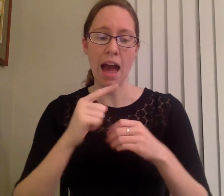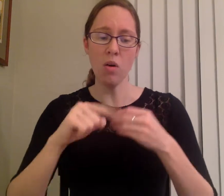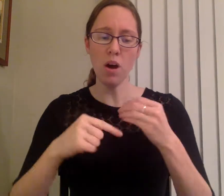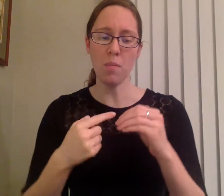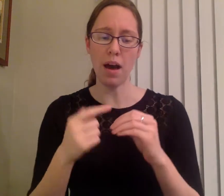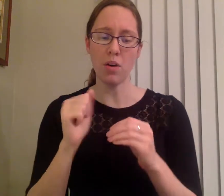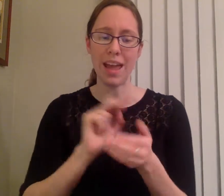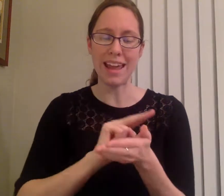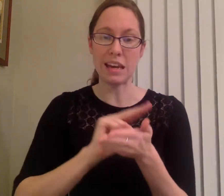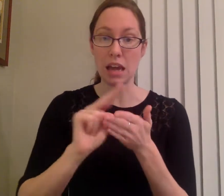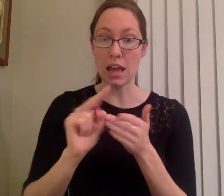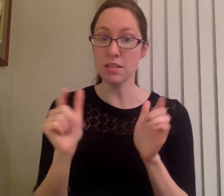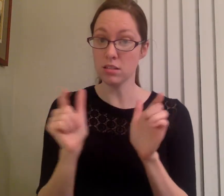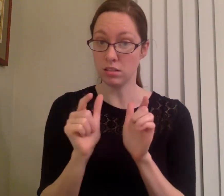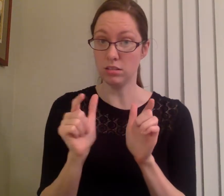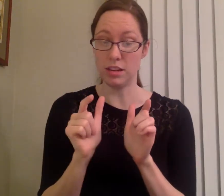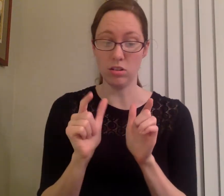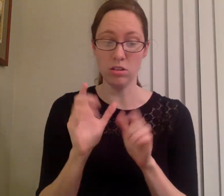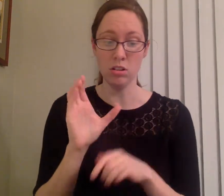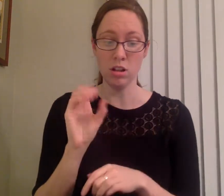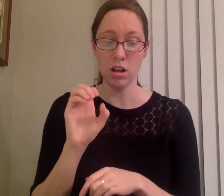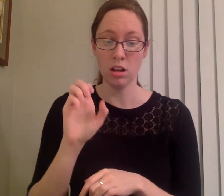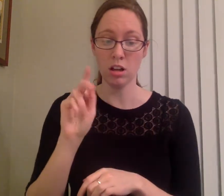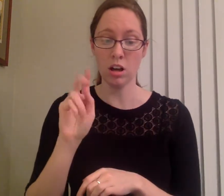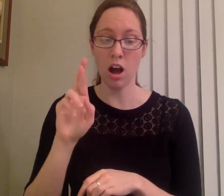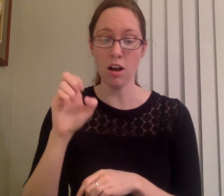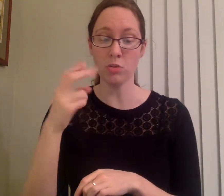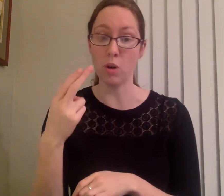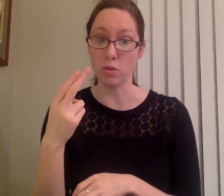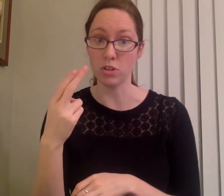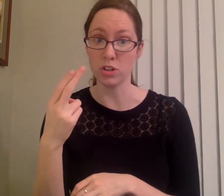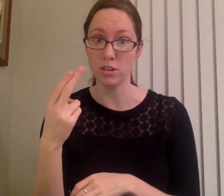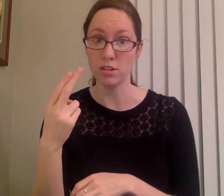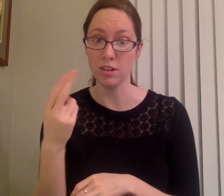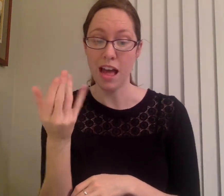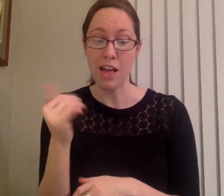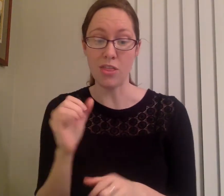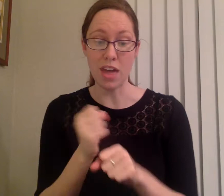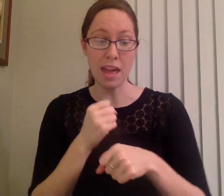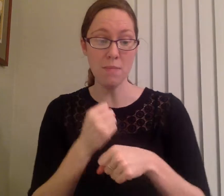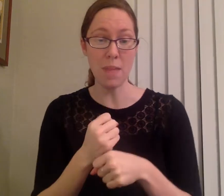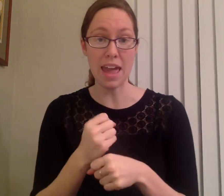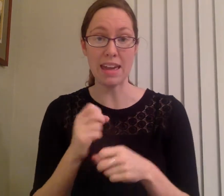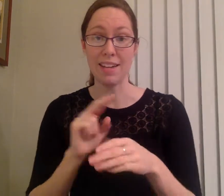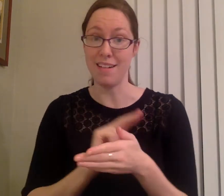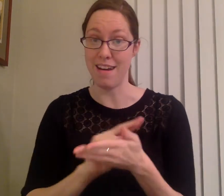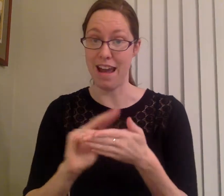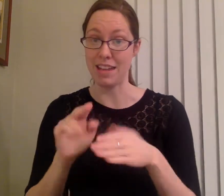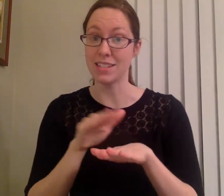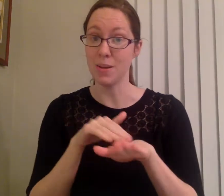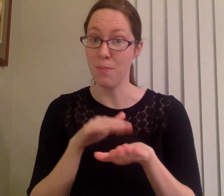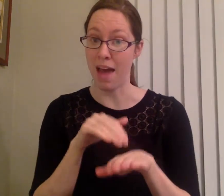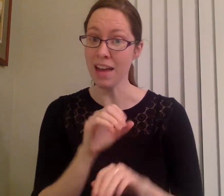How about a nice little cockroach? They make nice